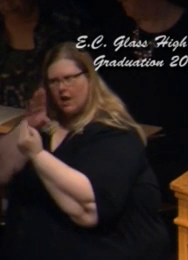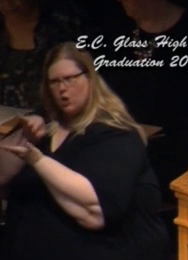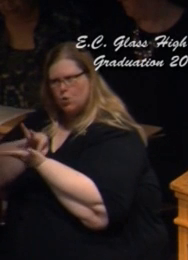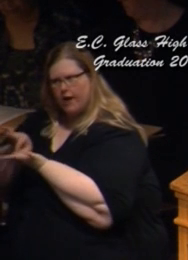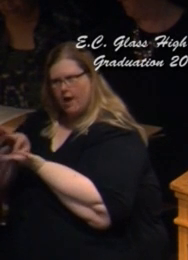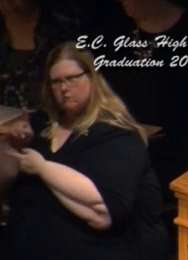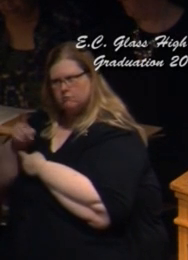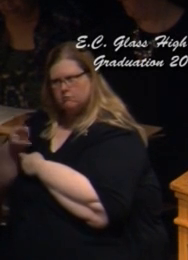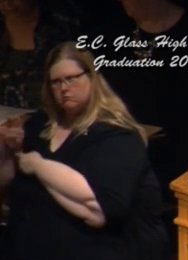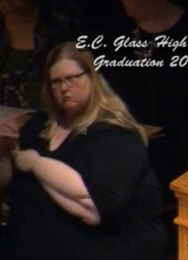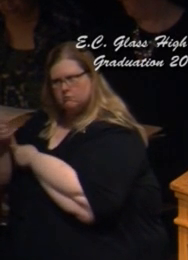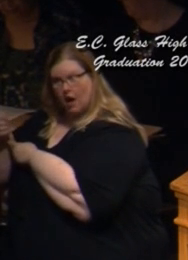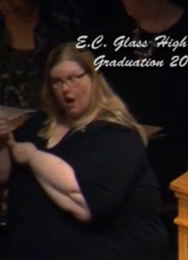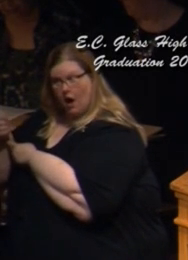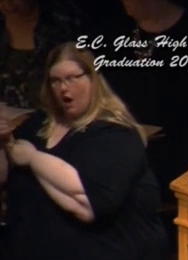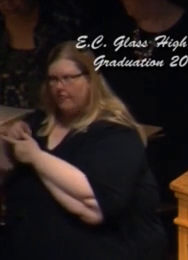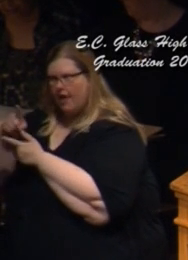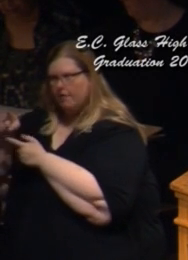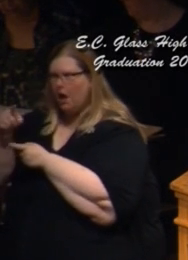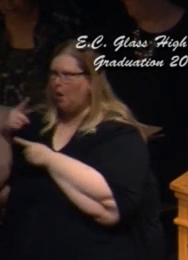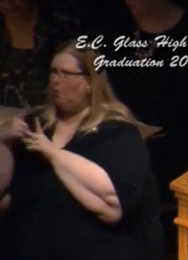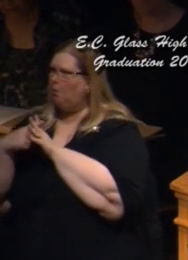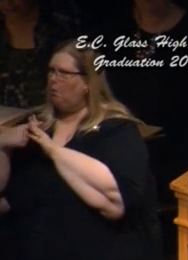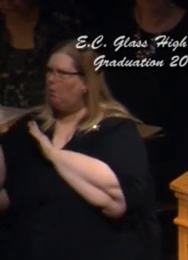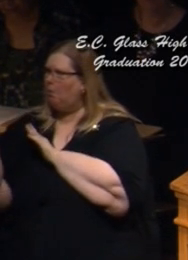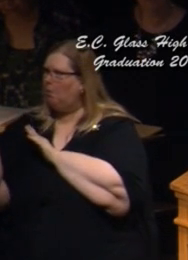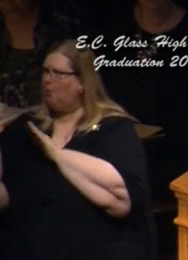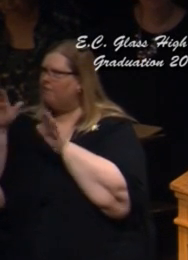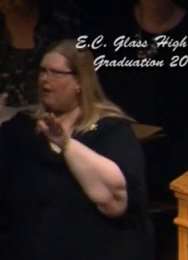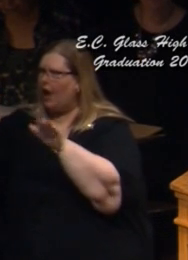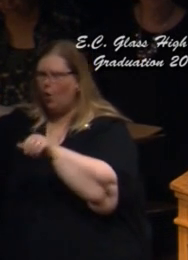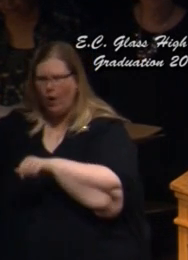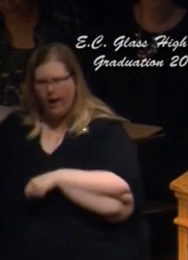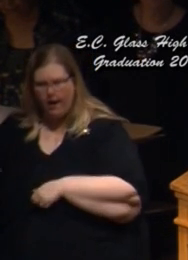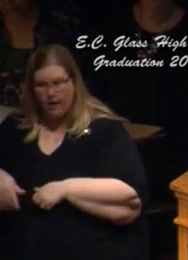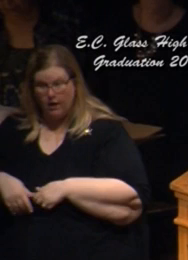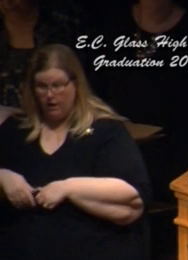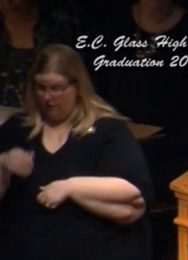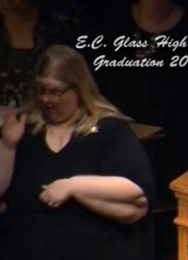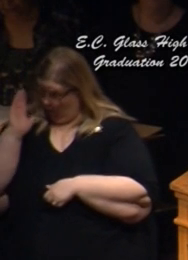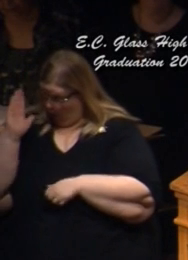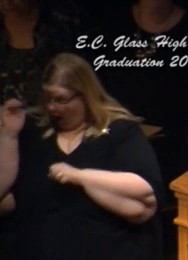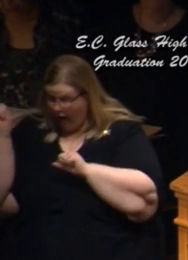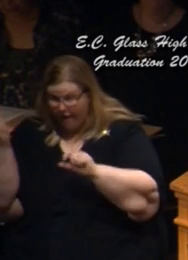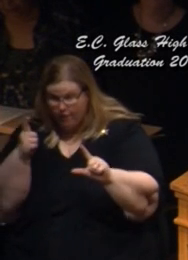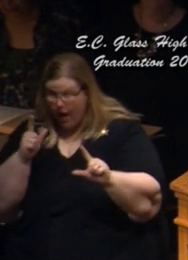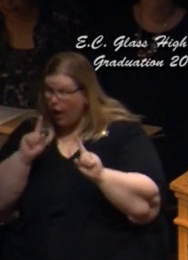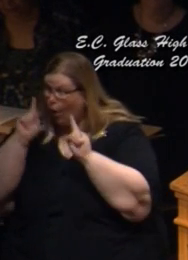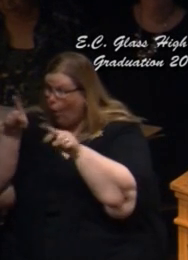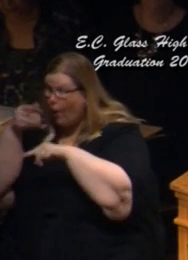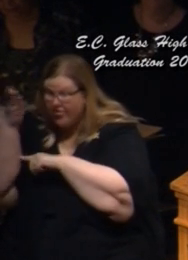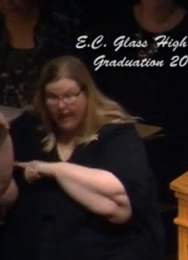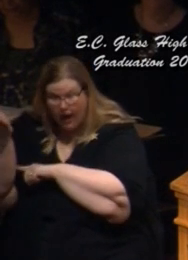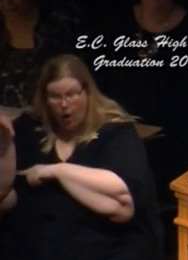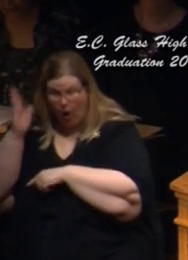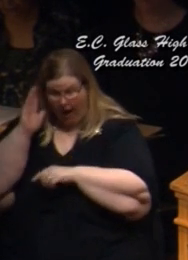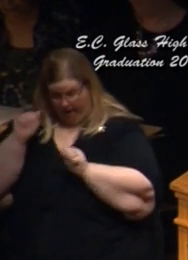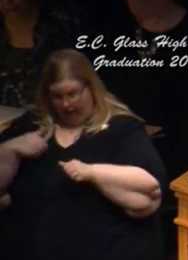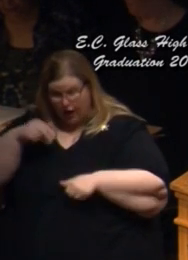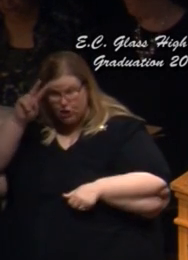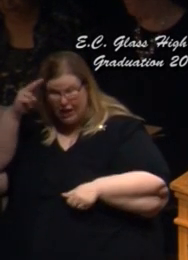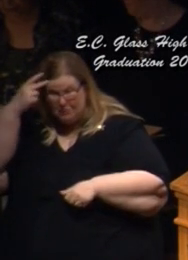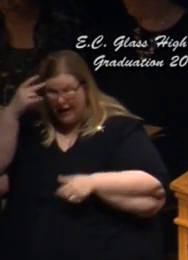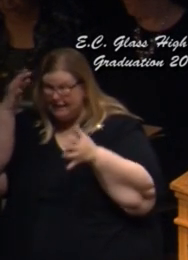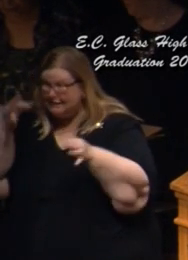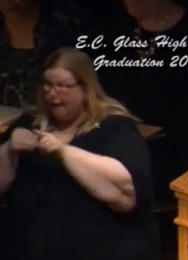to 10. Then they just fly away. Is everybody going there? Can I change my mind